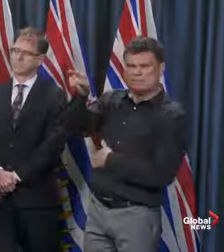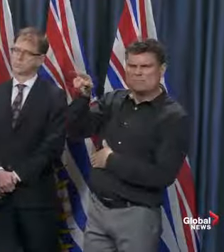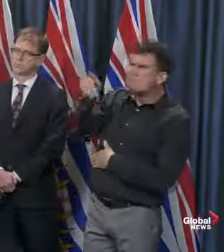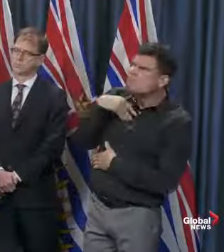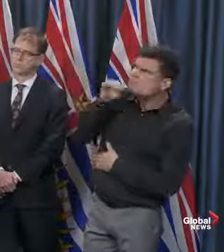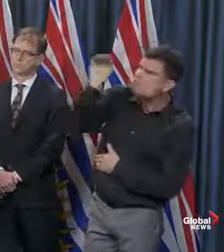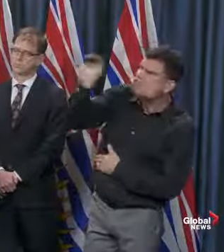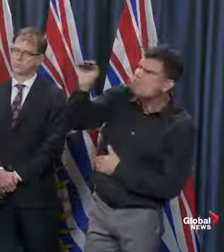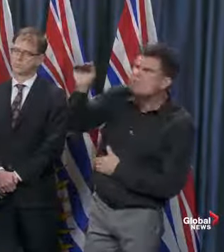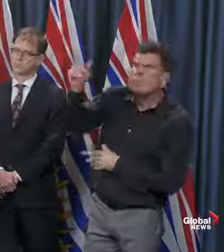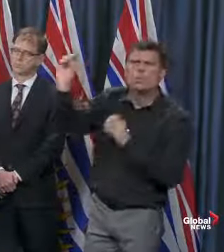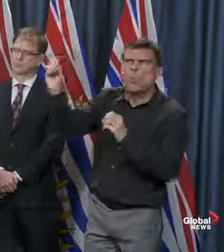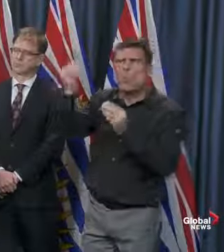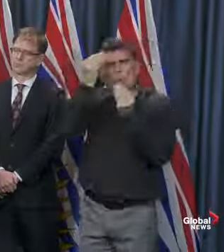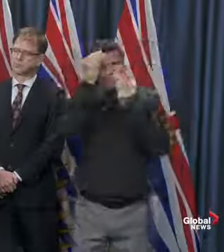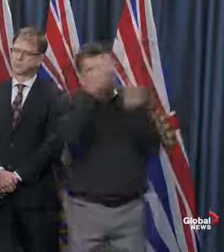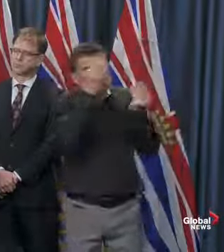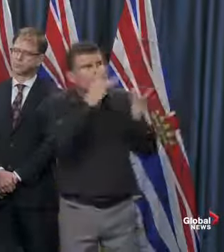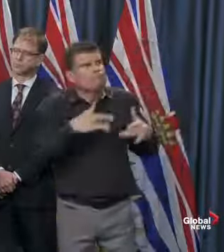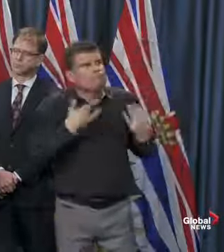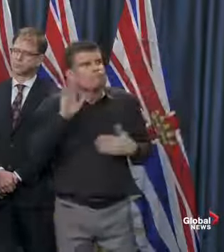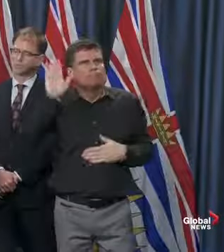about